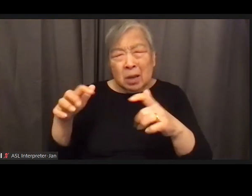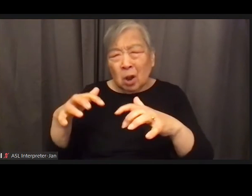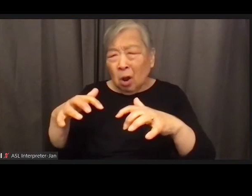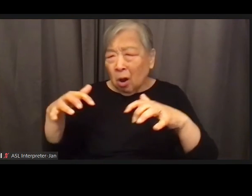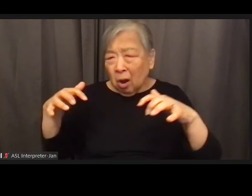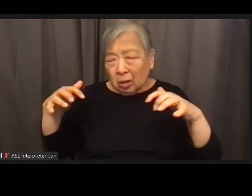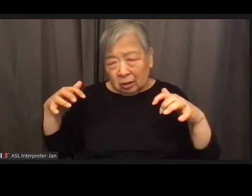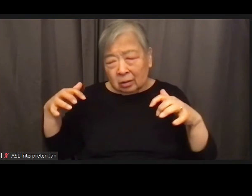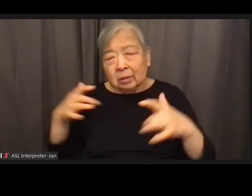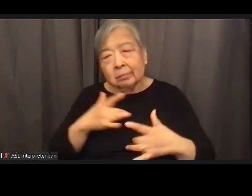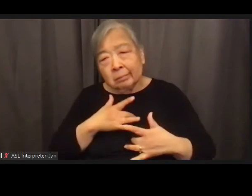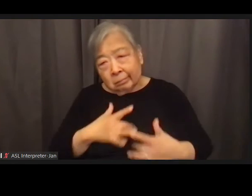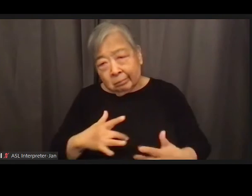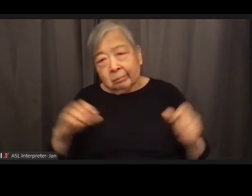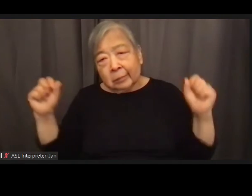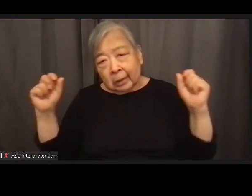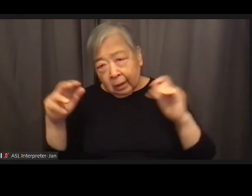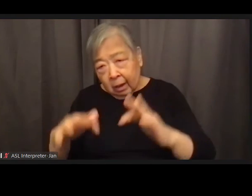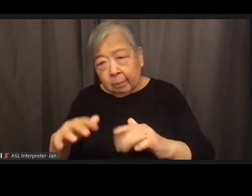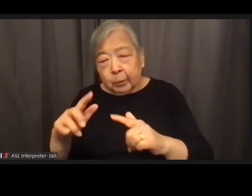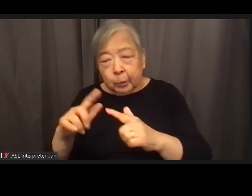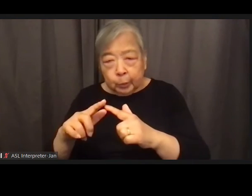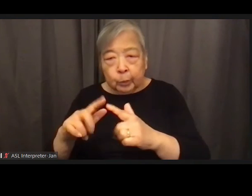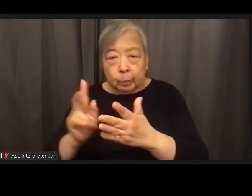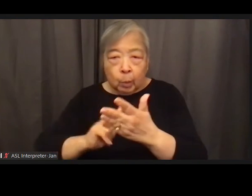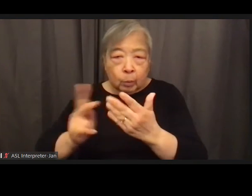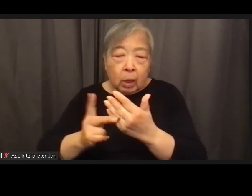most of the programs, the films and whatnot.